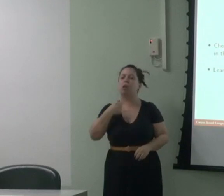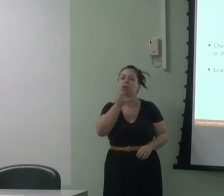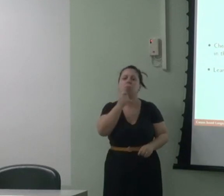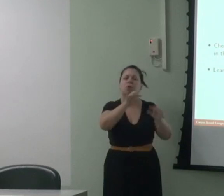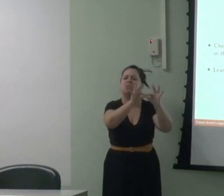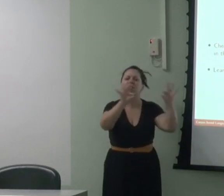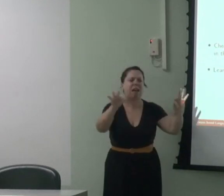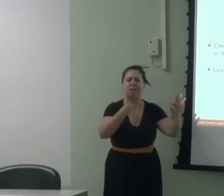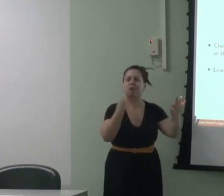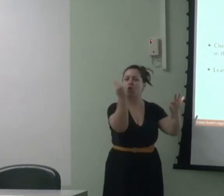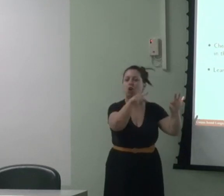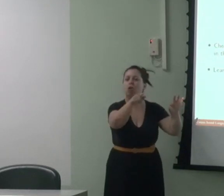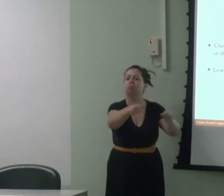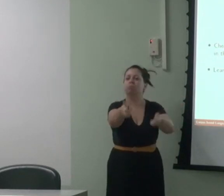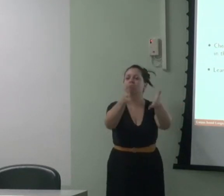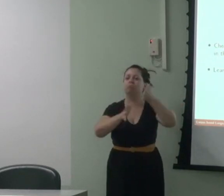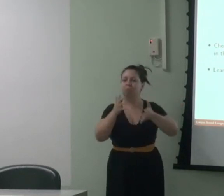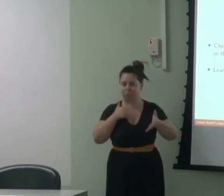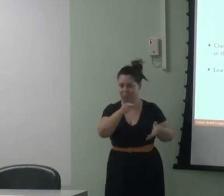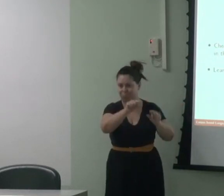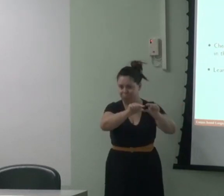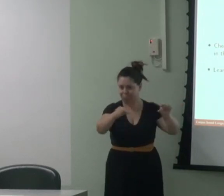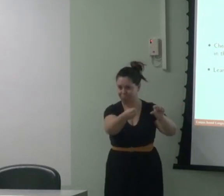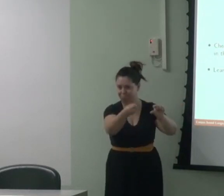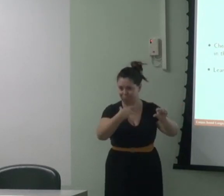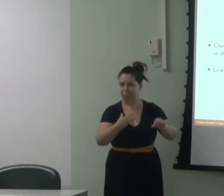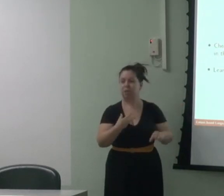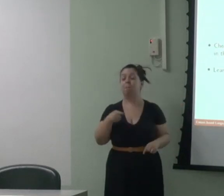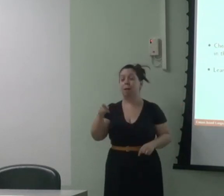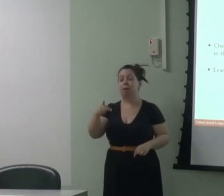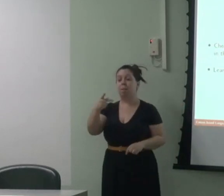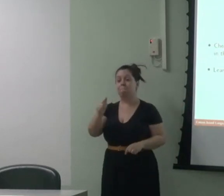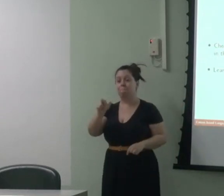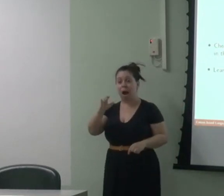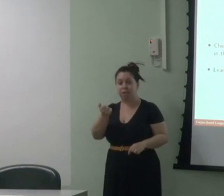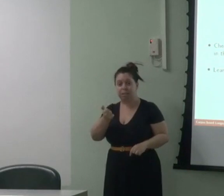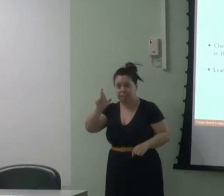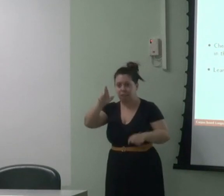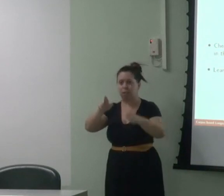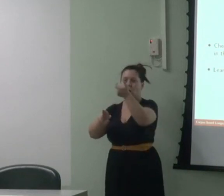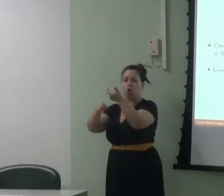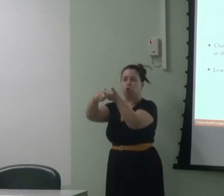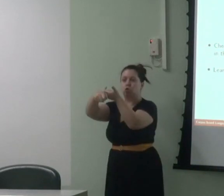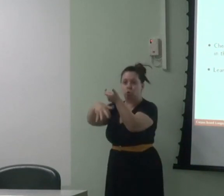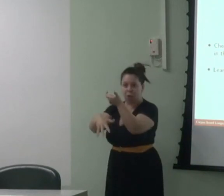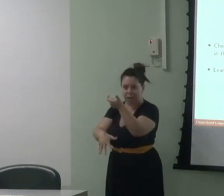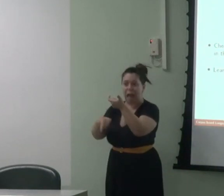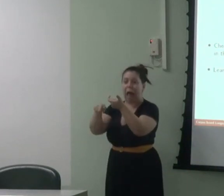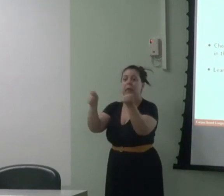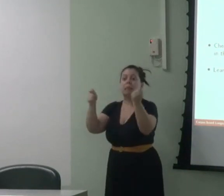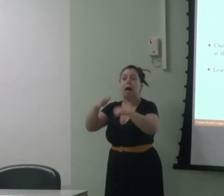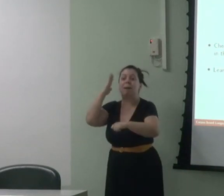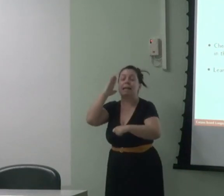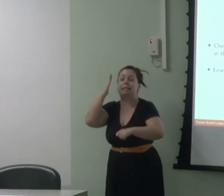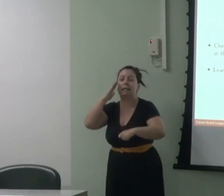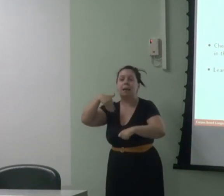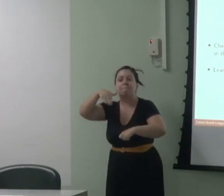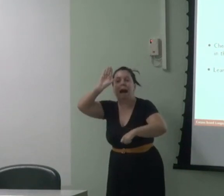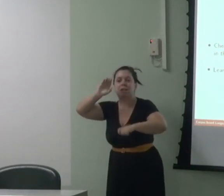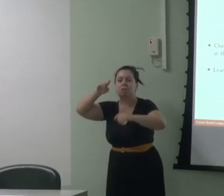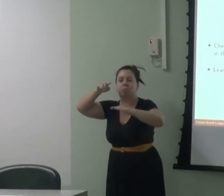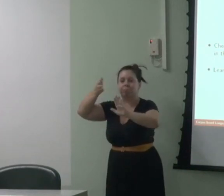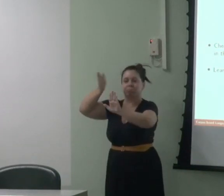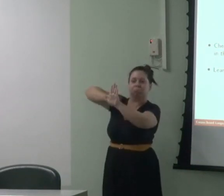and I don't know how it's constructed. And with a parser and with a tree structure, I can understand much more. So, and